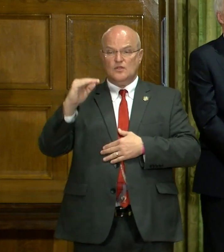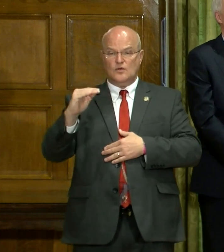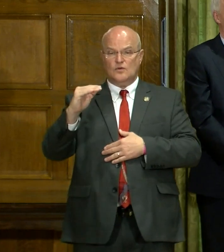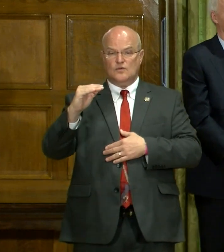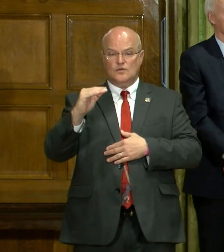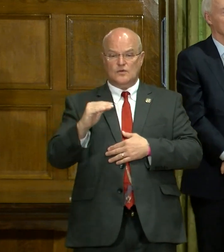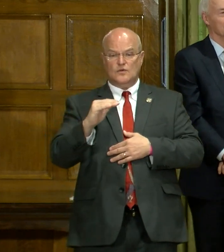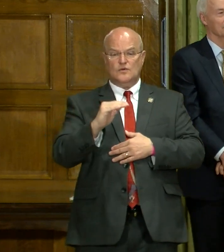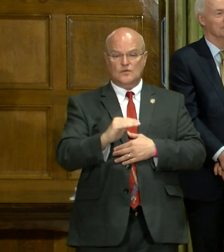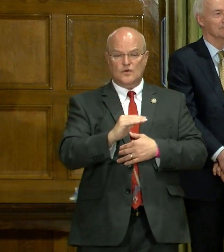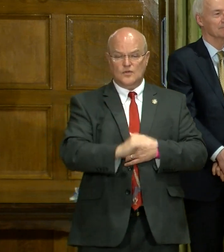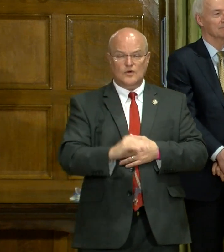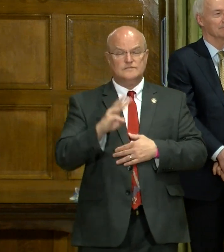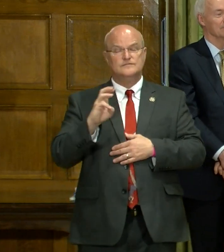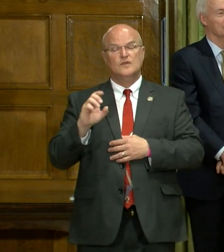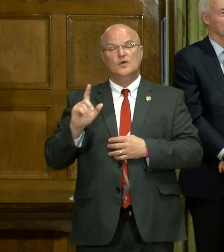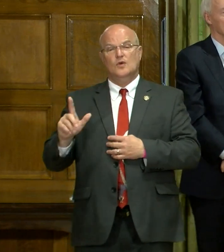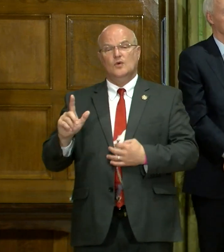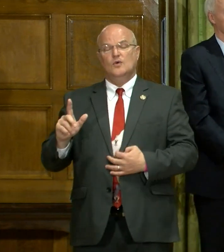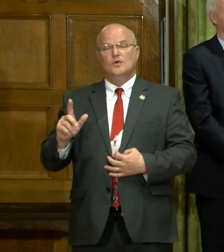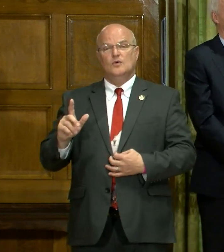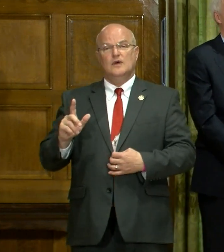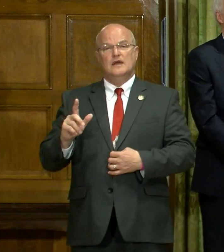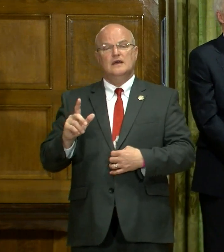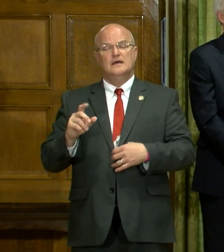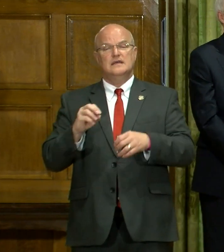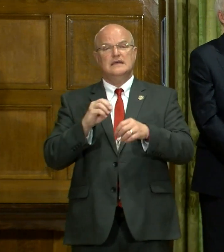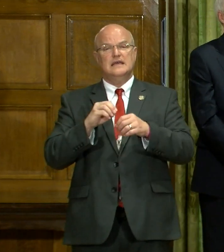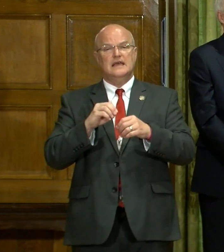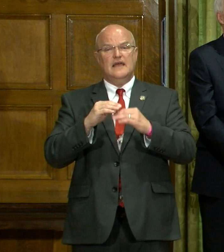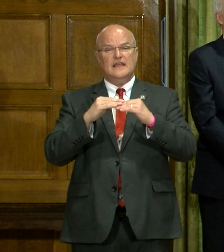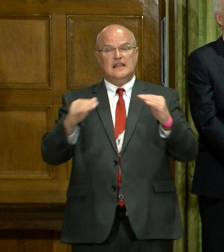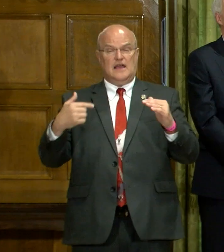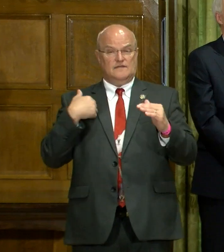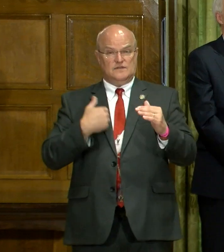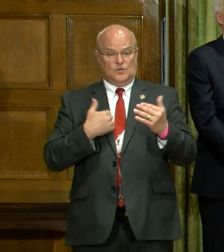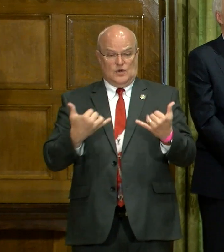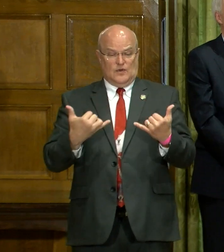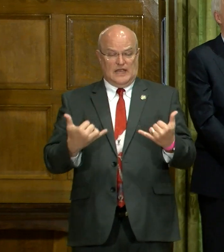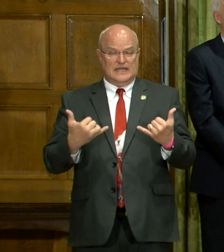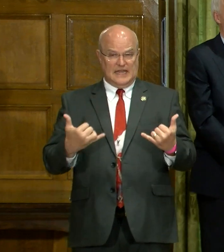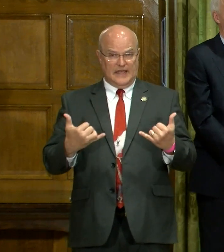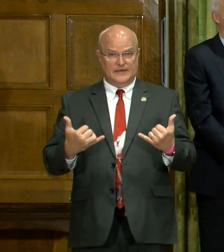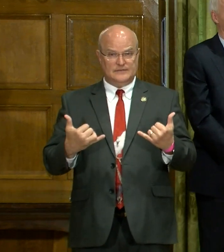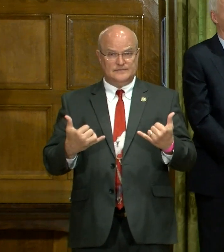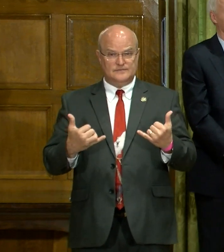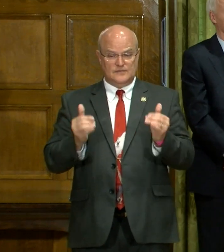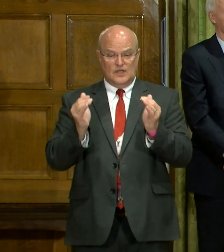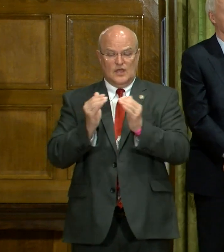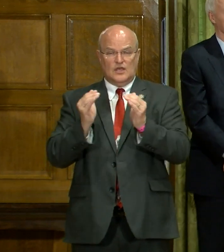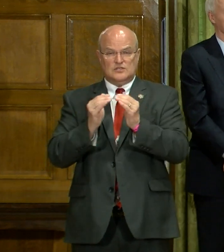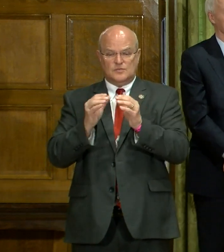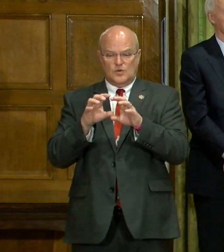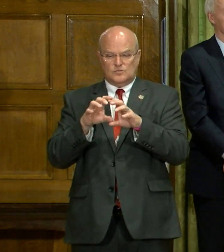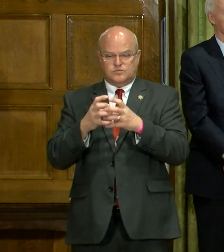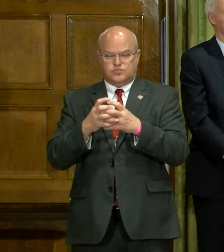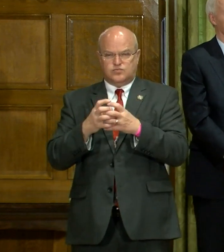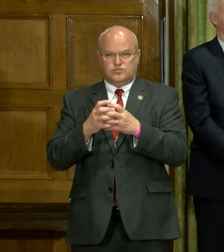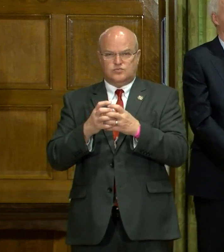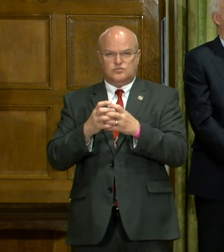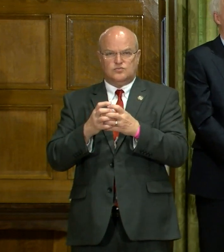the day before? Well, at the levels that we are at, a small cluster